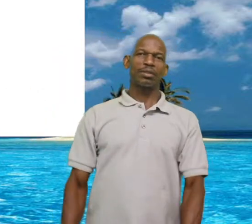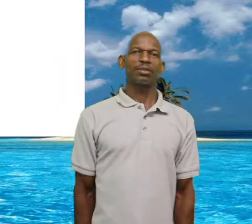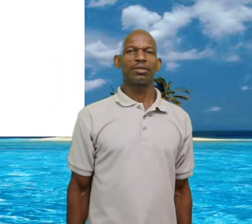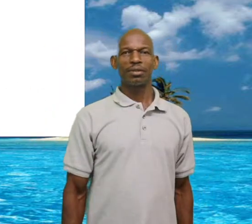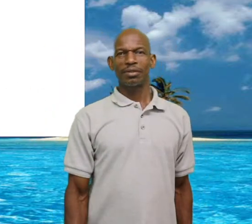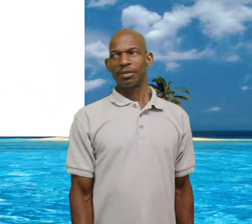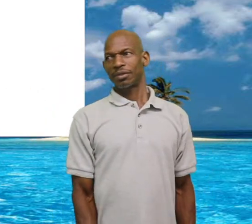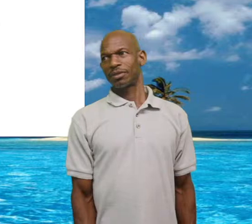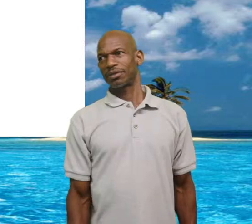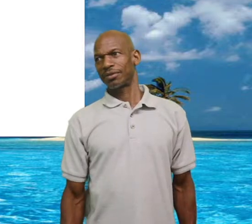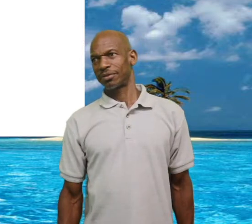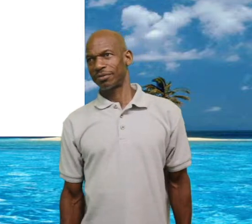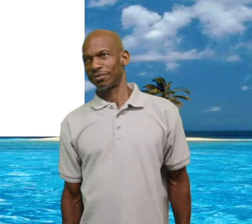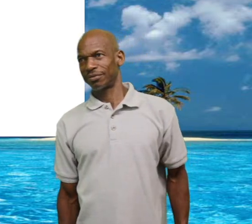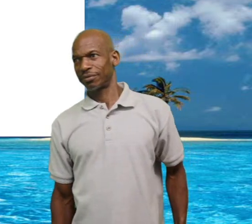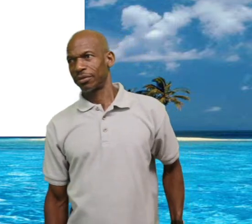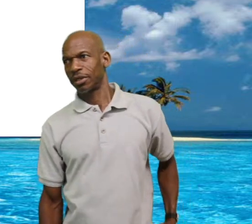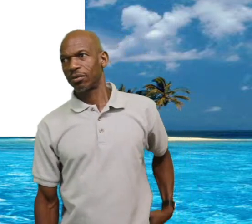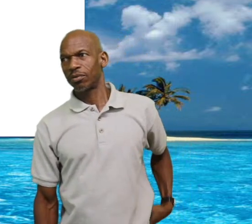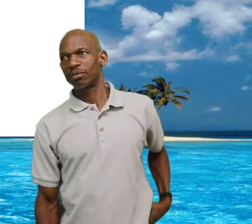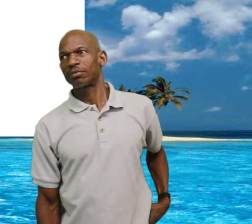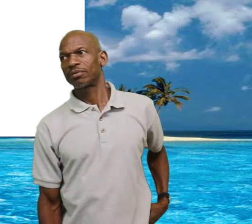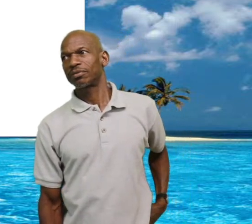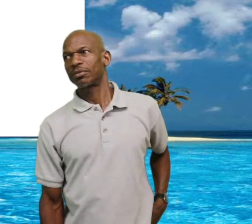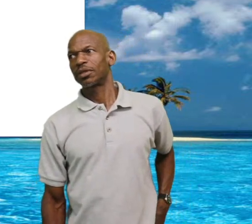say the ugly man.